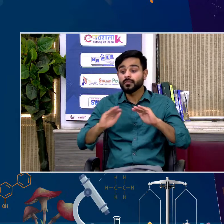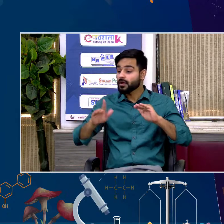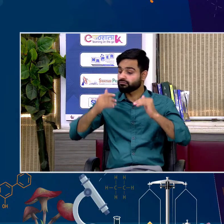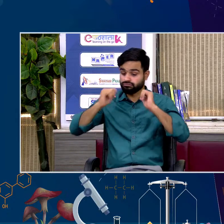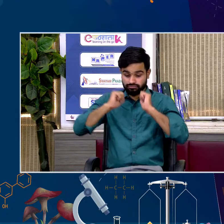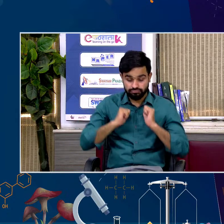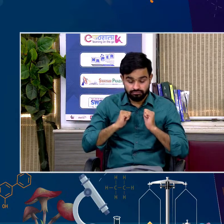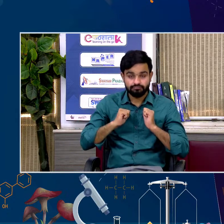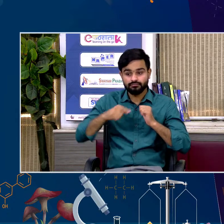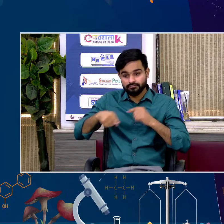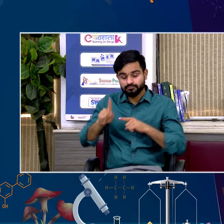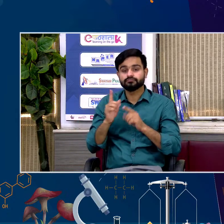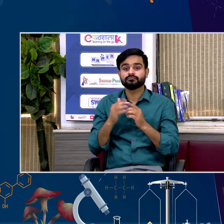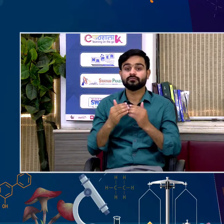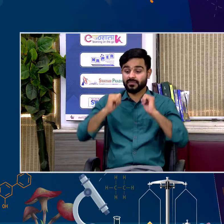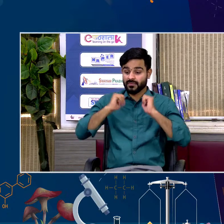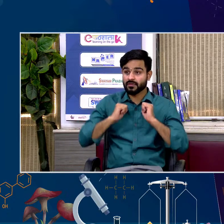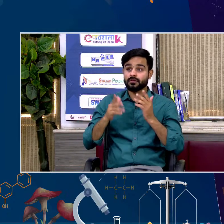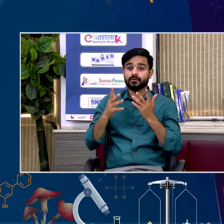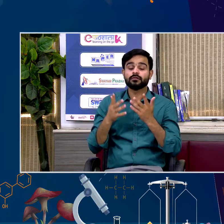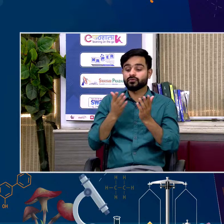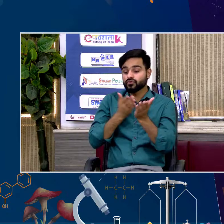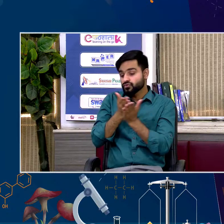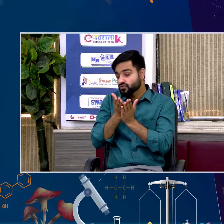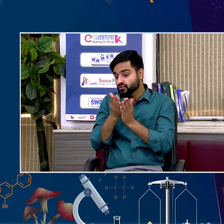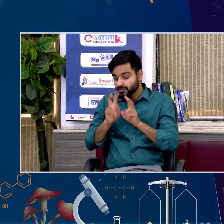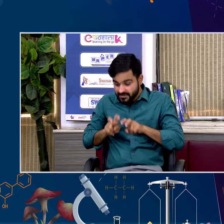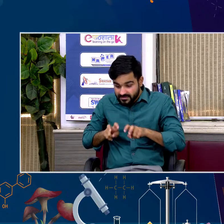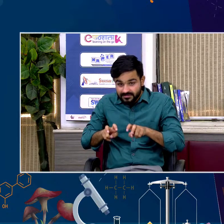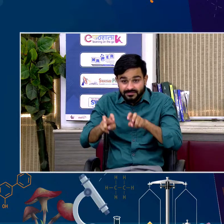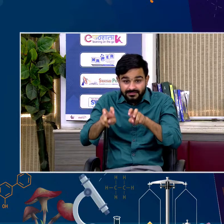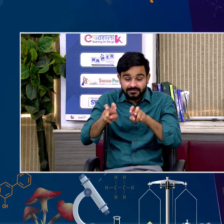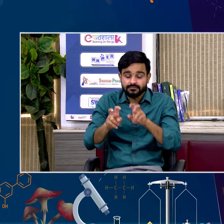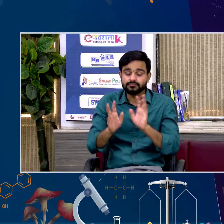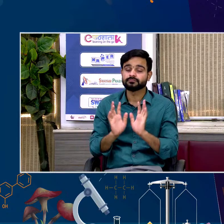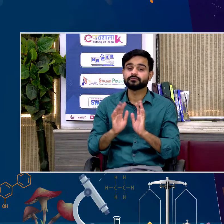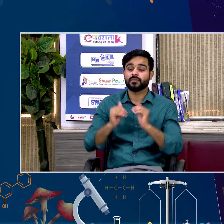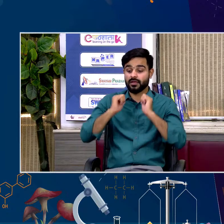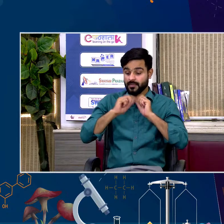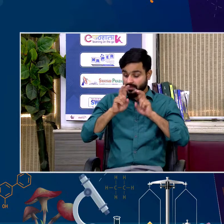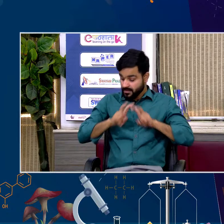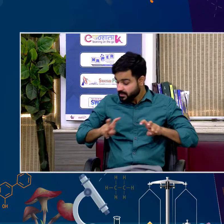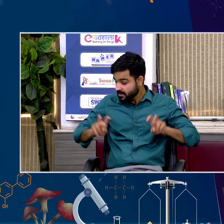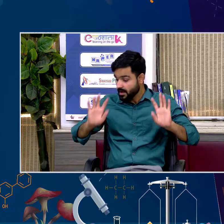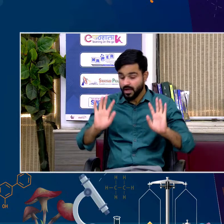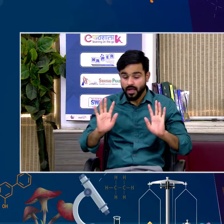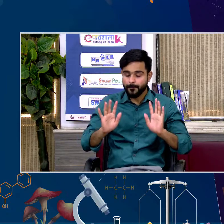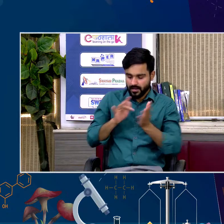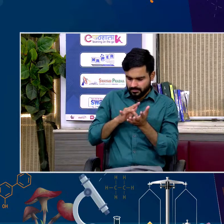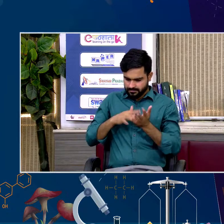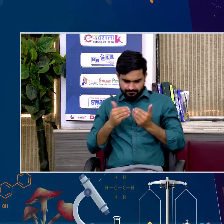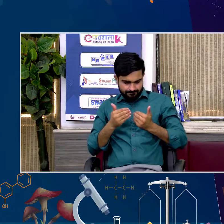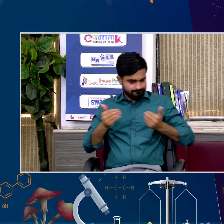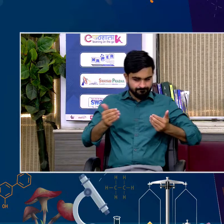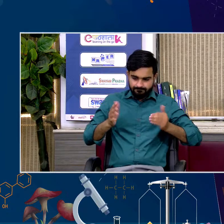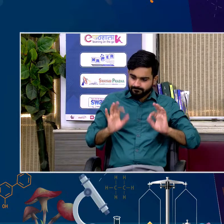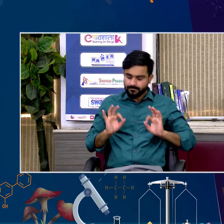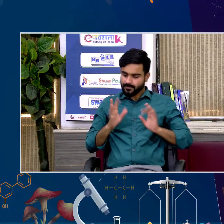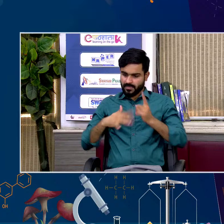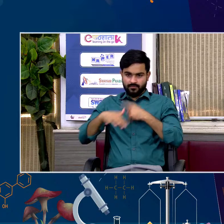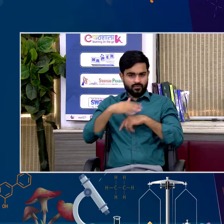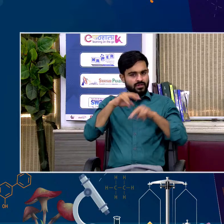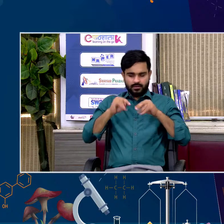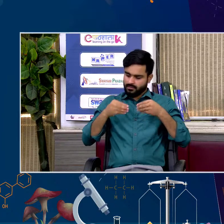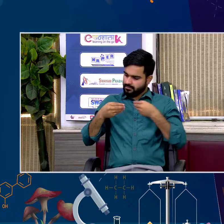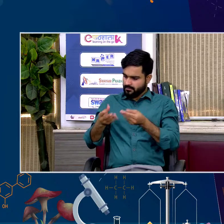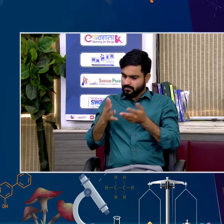in rows. When children are sitting in rows, then the child will be able to get his space that he may require.